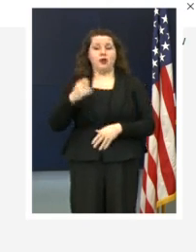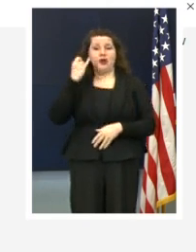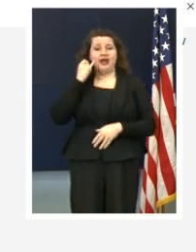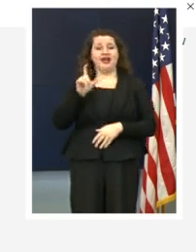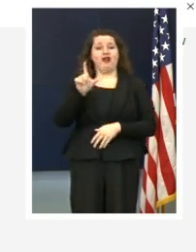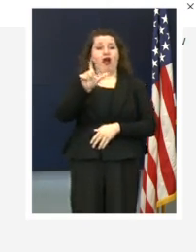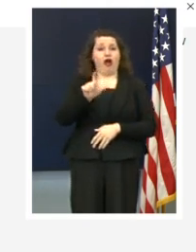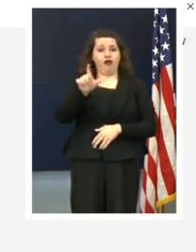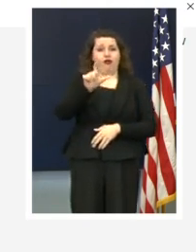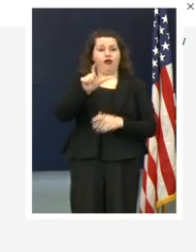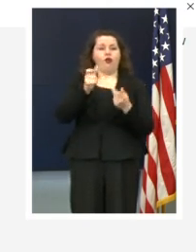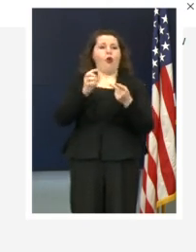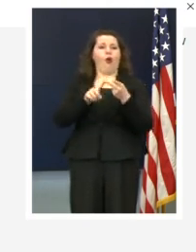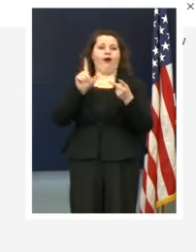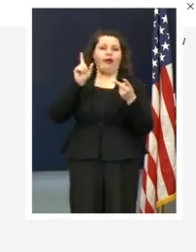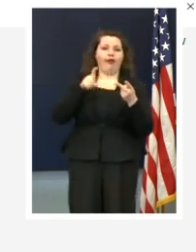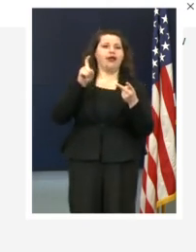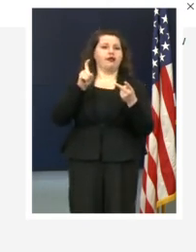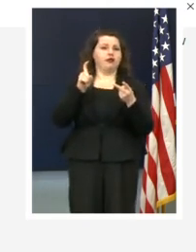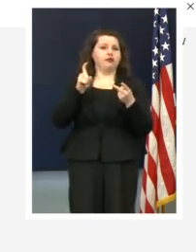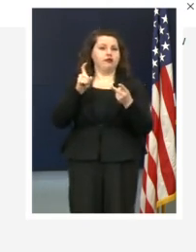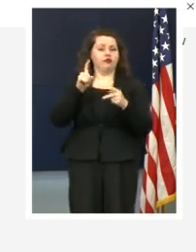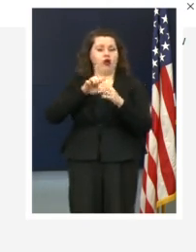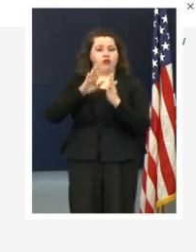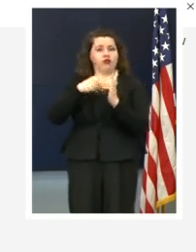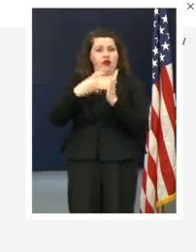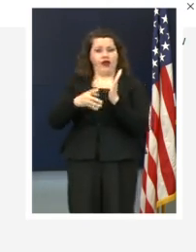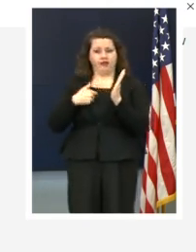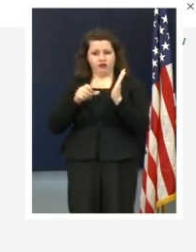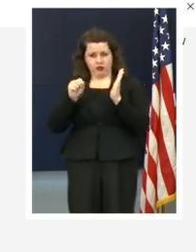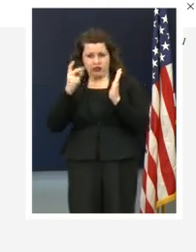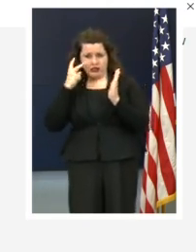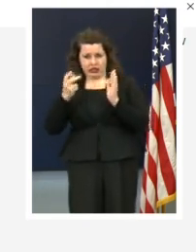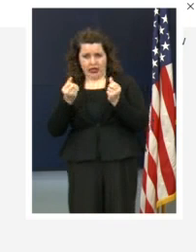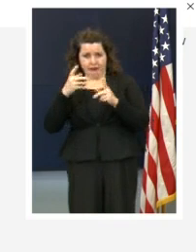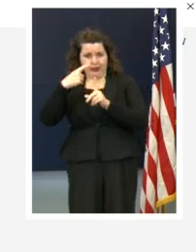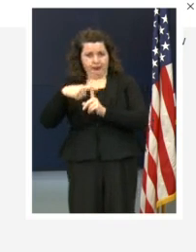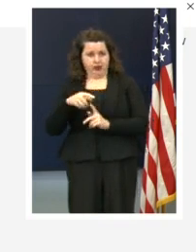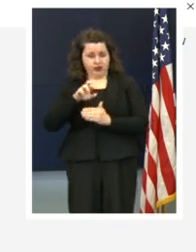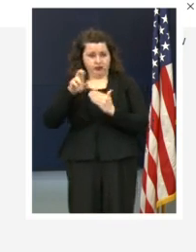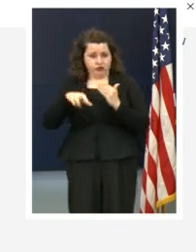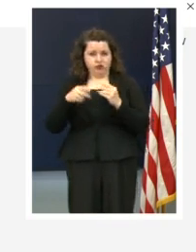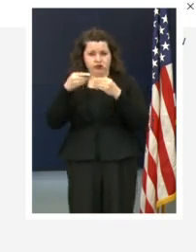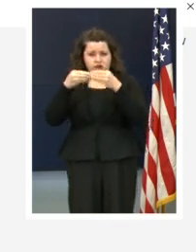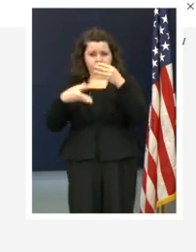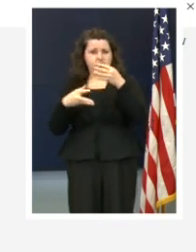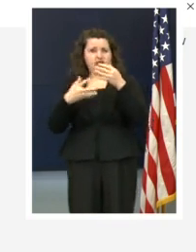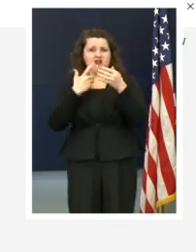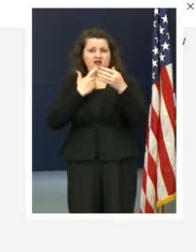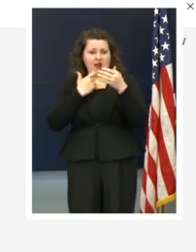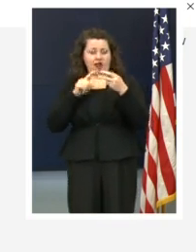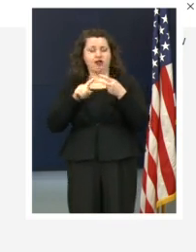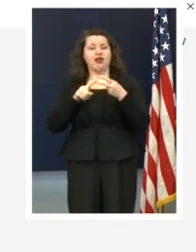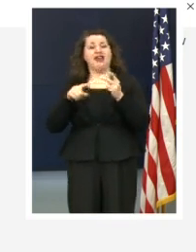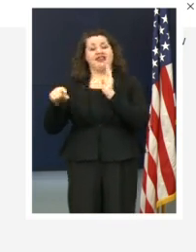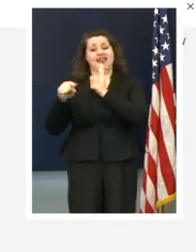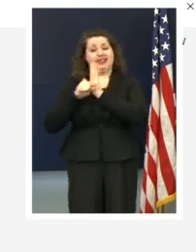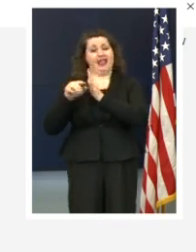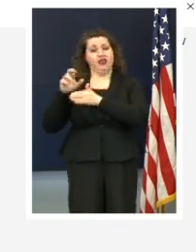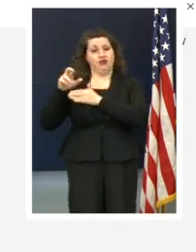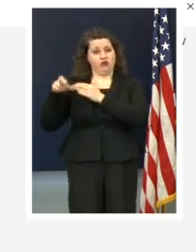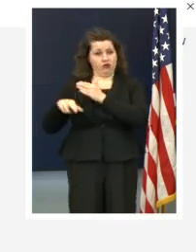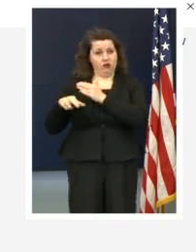or click on any bar on the graph to see the number of positive test results in red and the negative